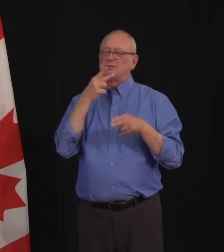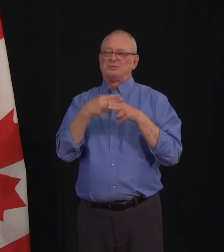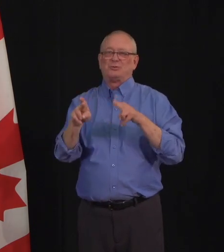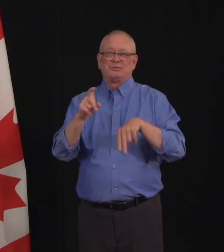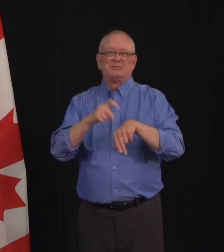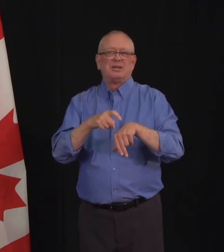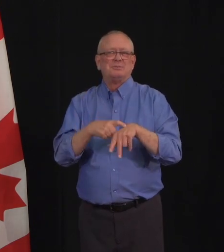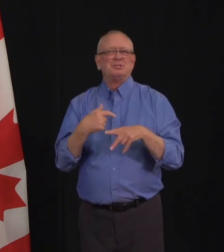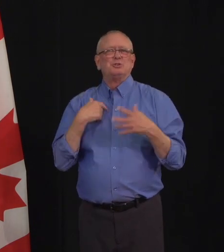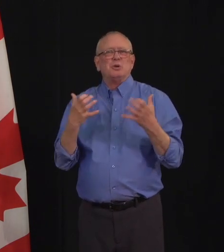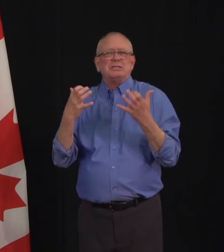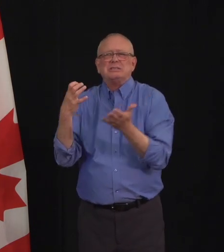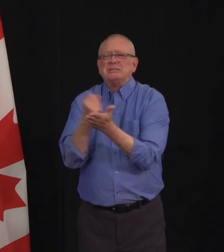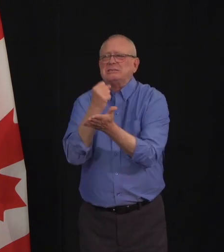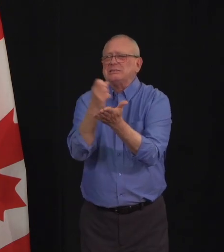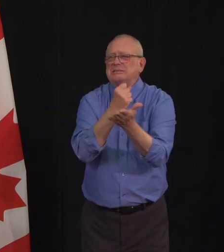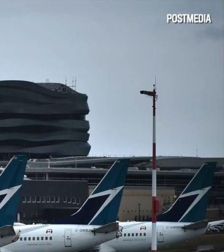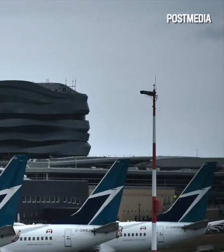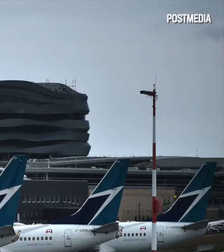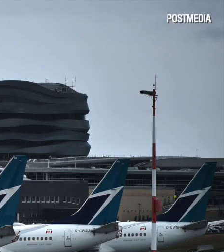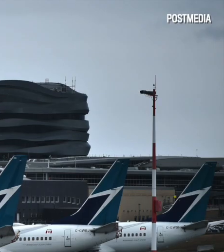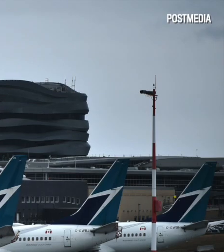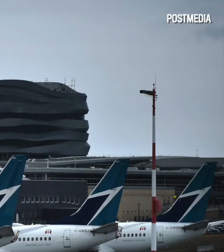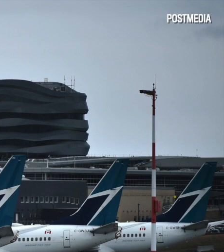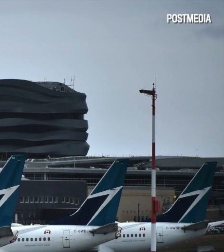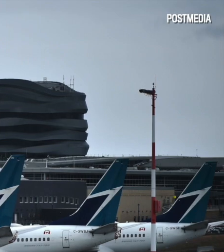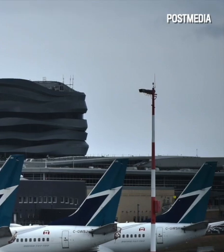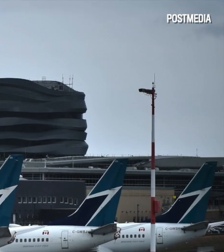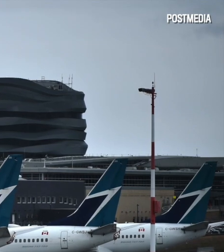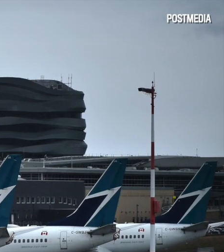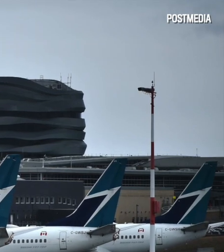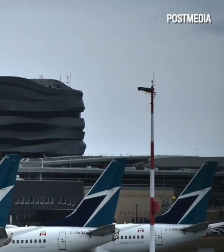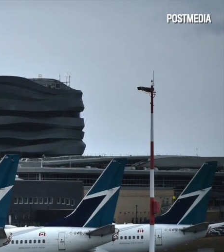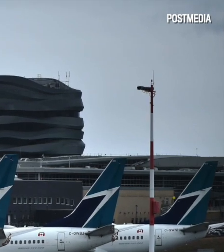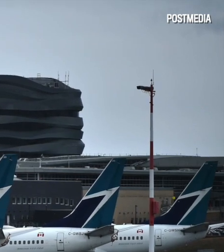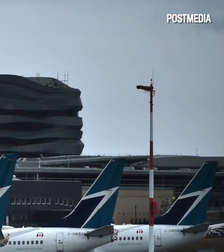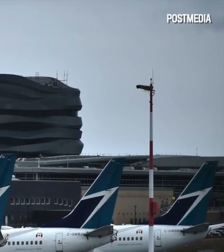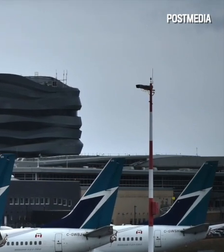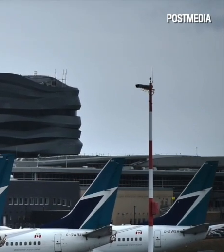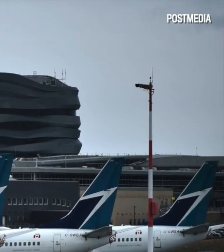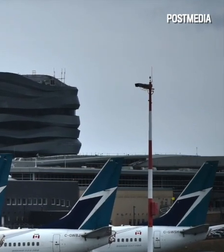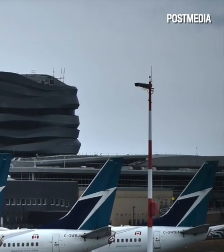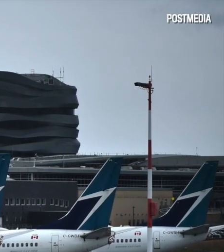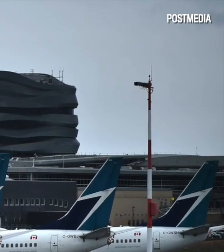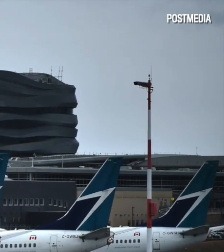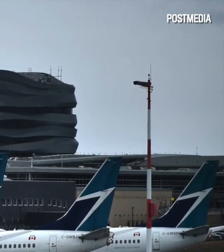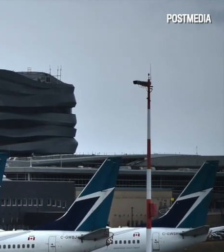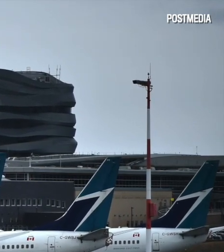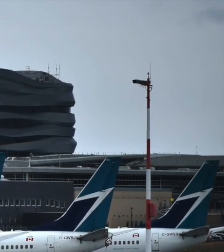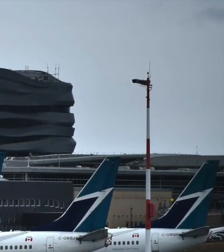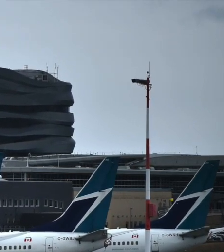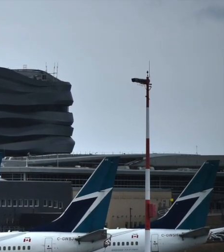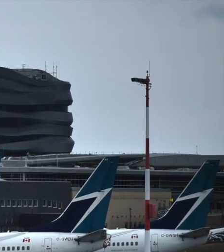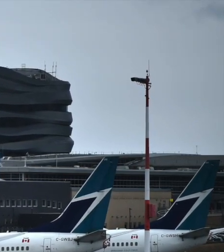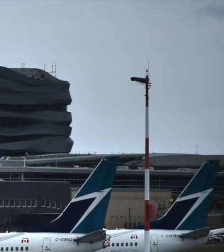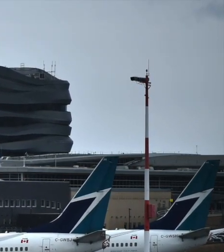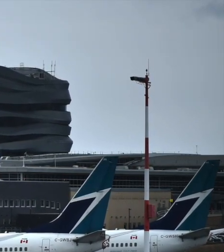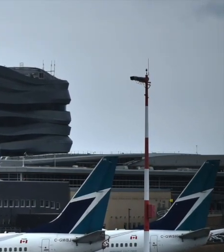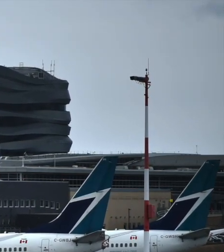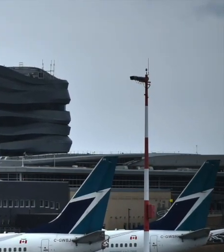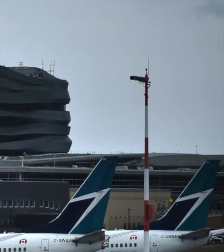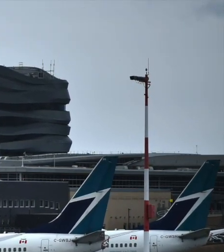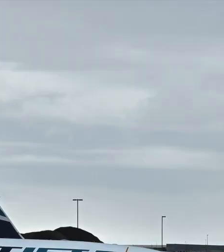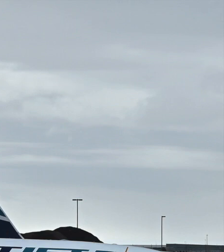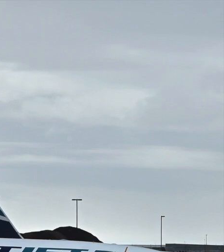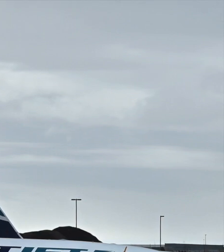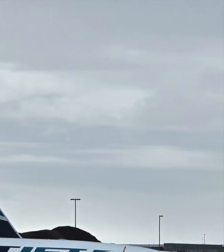so I recognize that people are wanting to be able to determine, can they fly somewhere, can they drive somewhere. Again, it